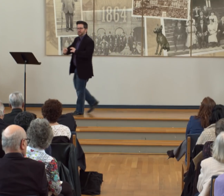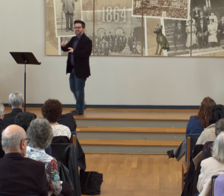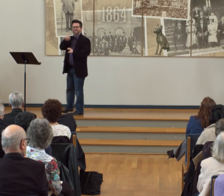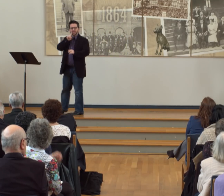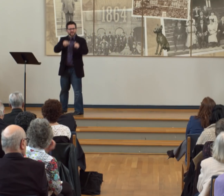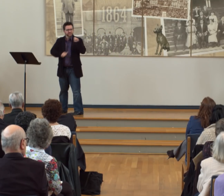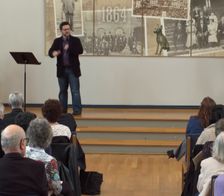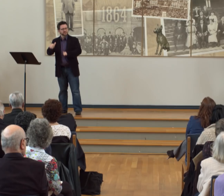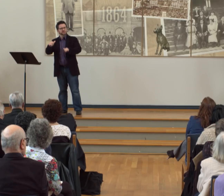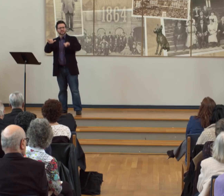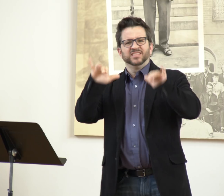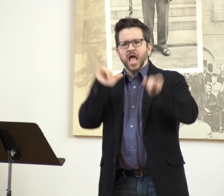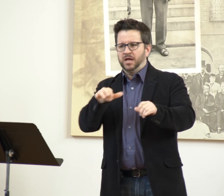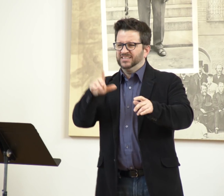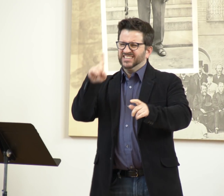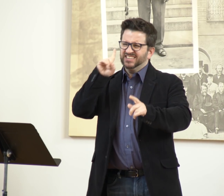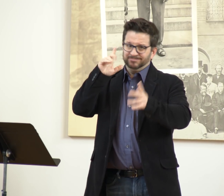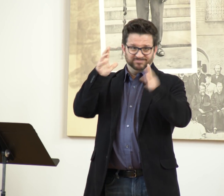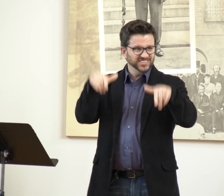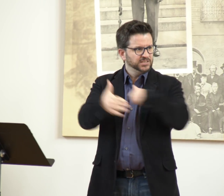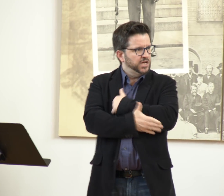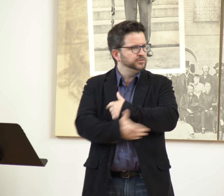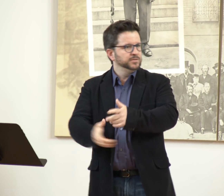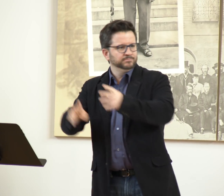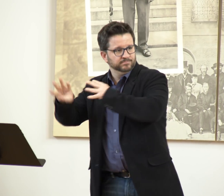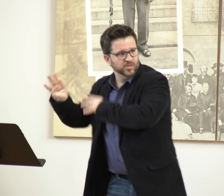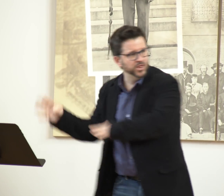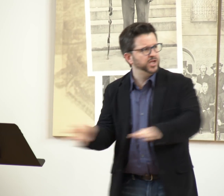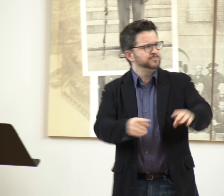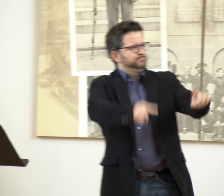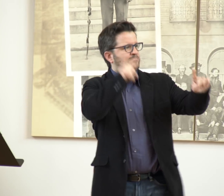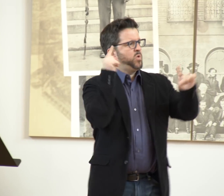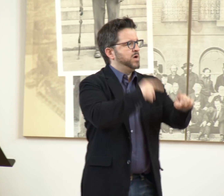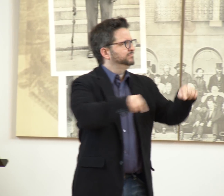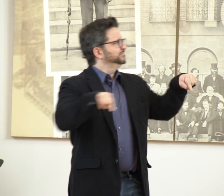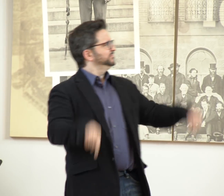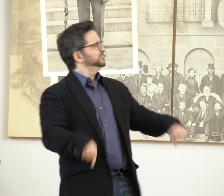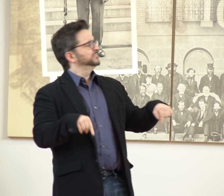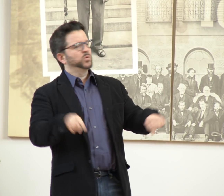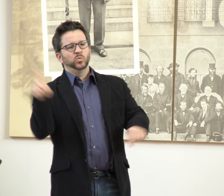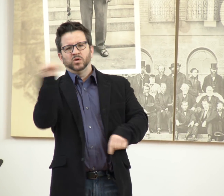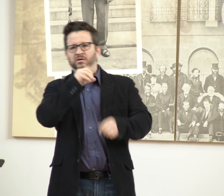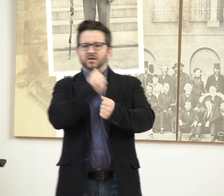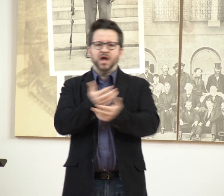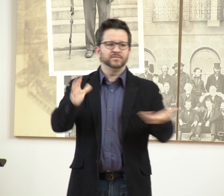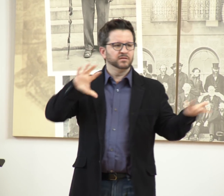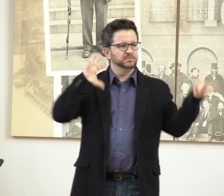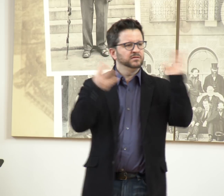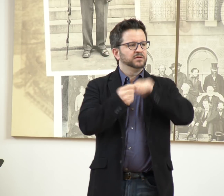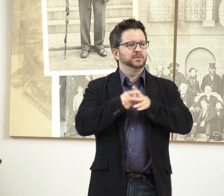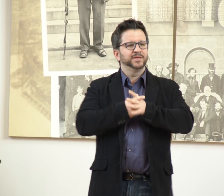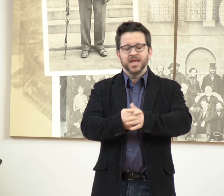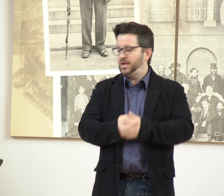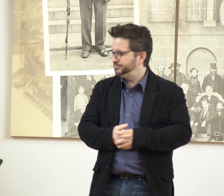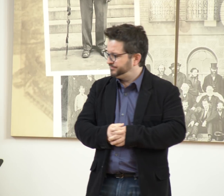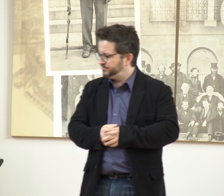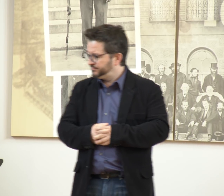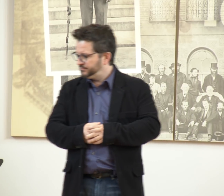future that we would have because of the beginnings that he laid down for us. The whole country, in fact, stands with us looking at